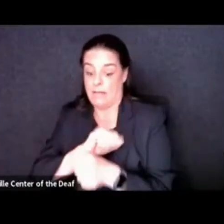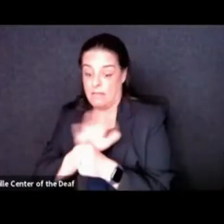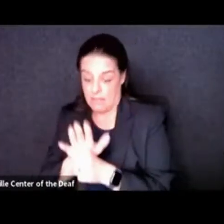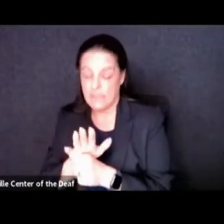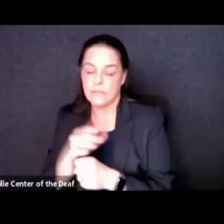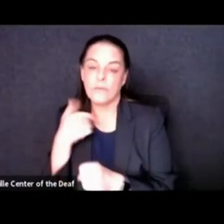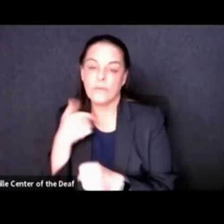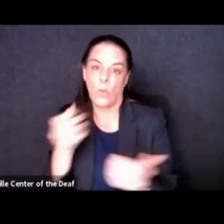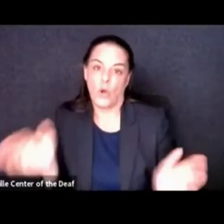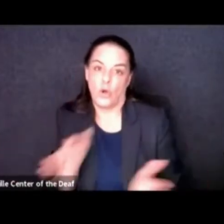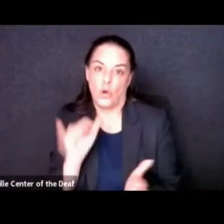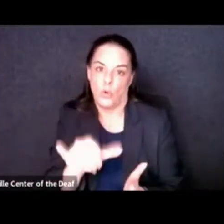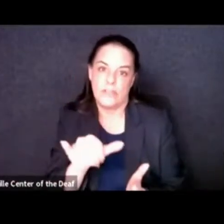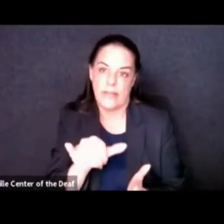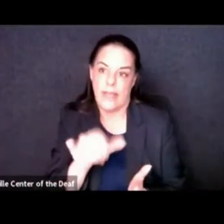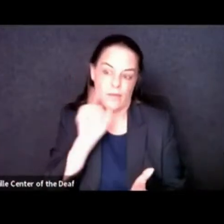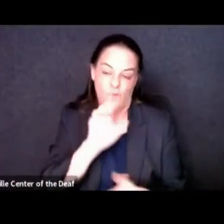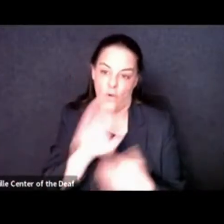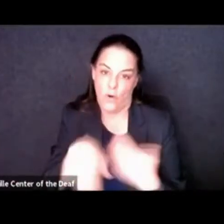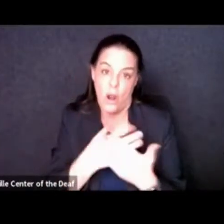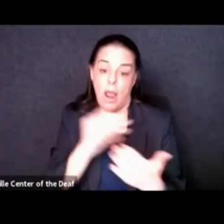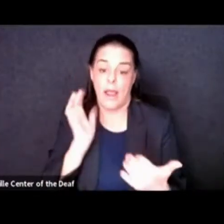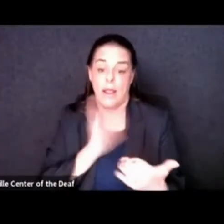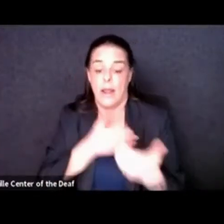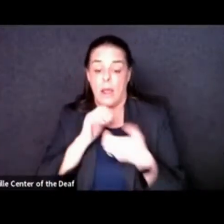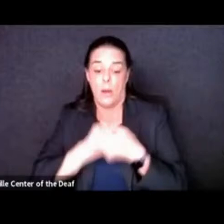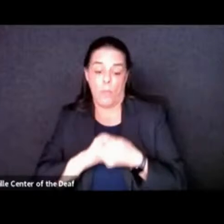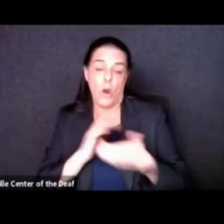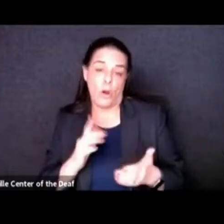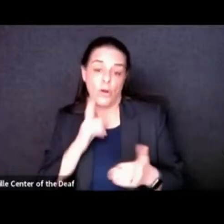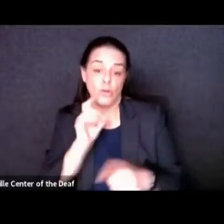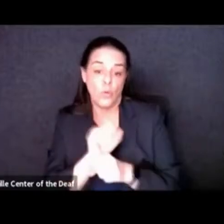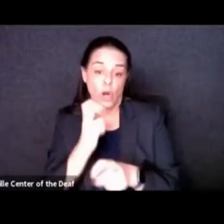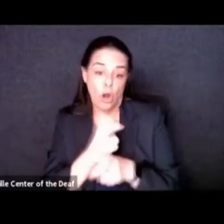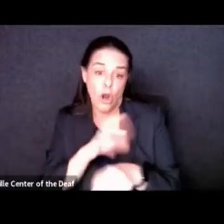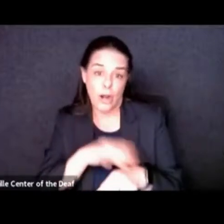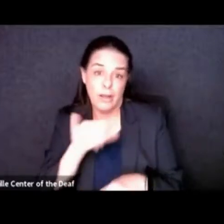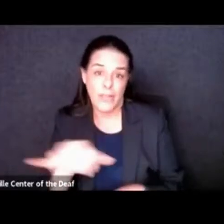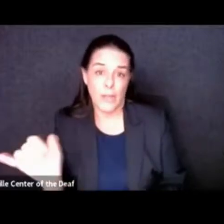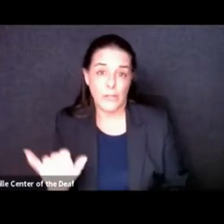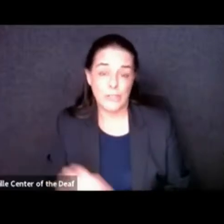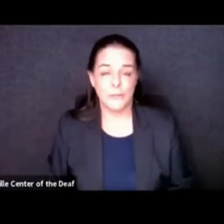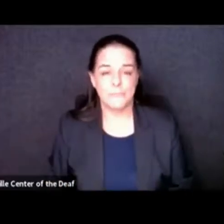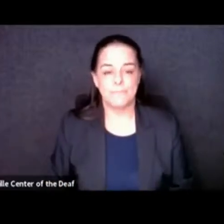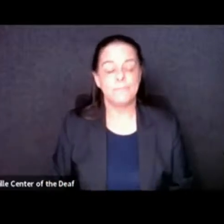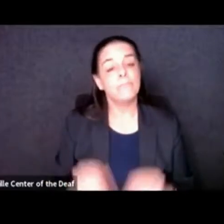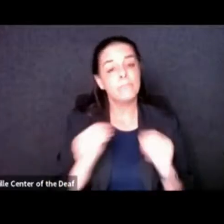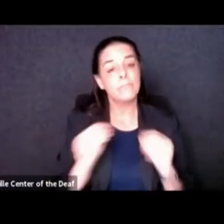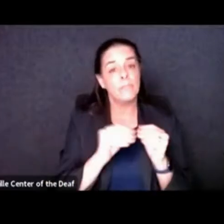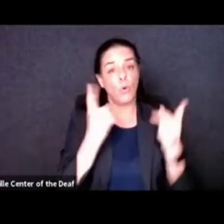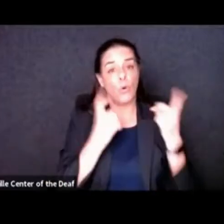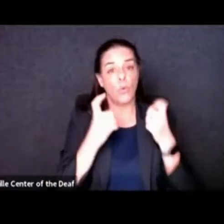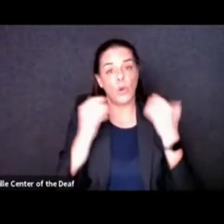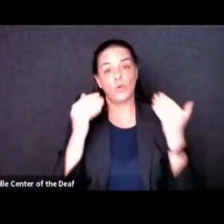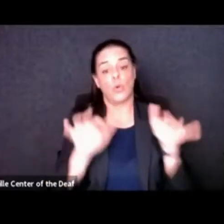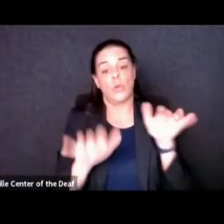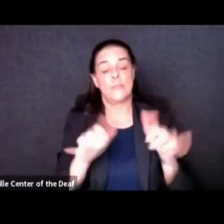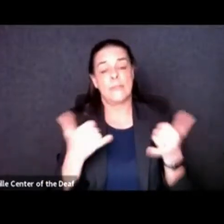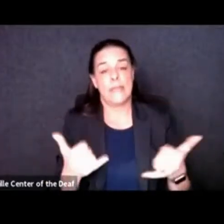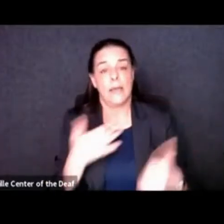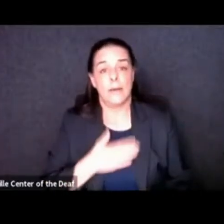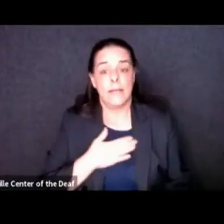to encourage across the board, and our partners are really working hard on as well. Any further questions, please go ahead and submit them